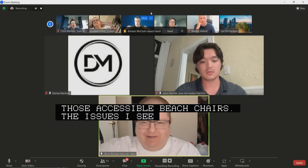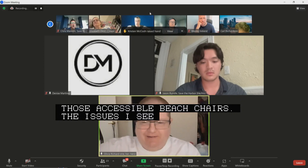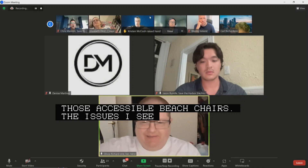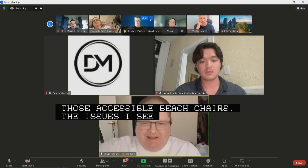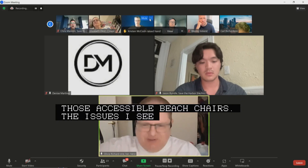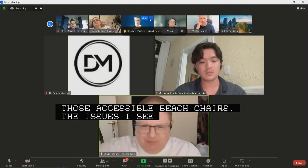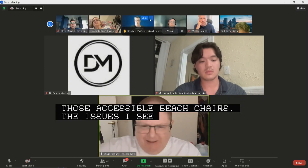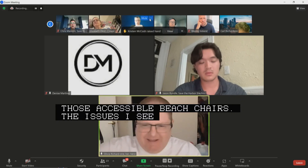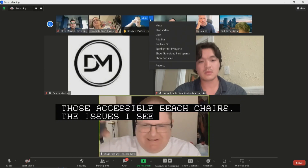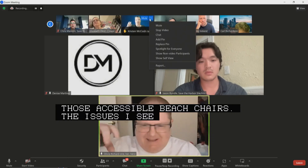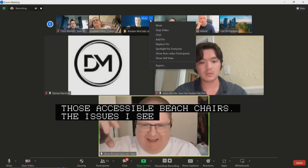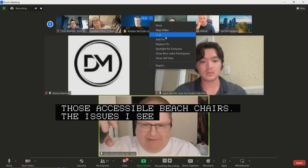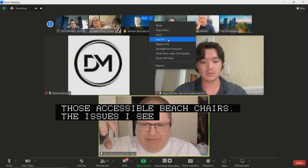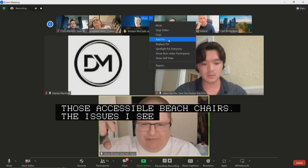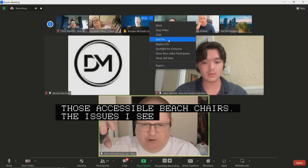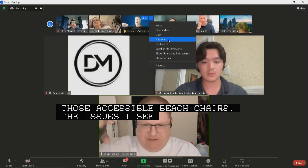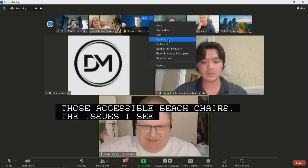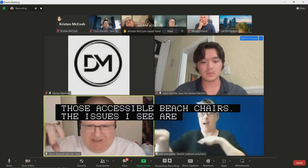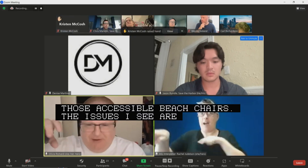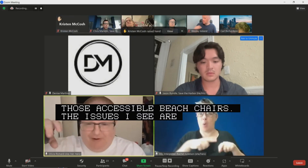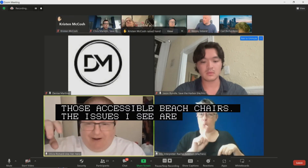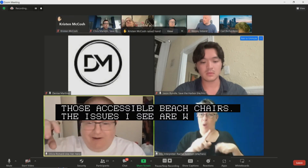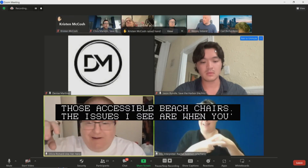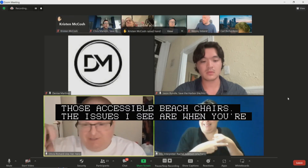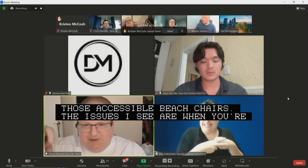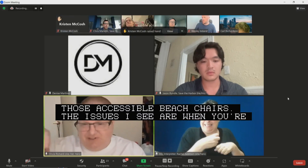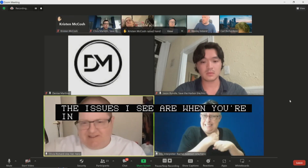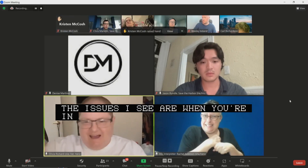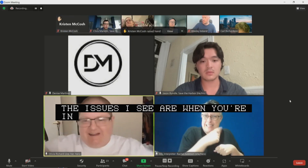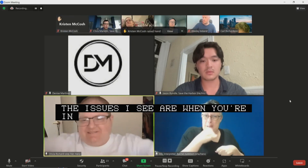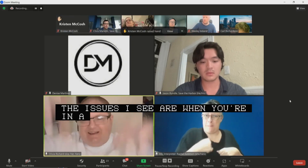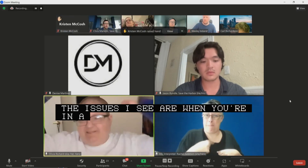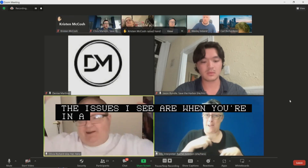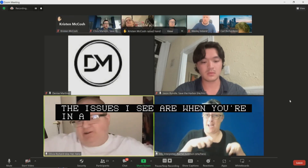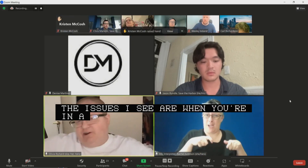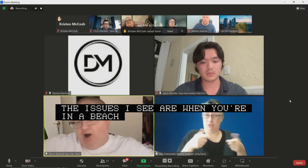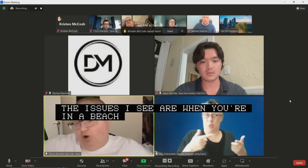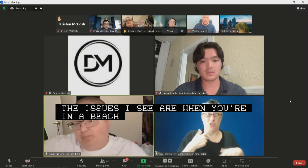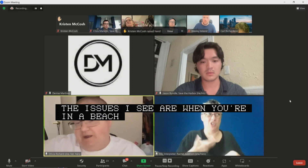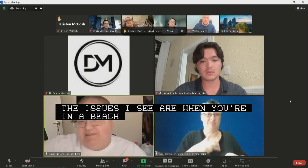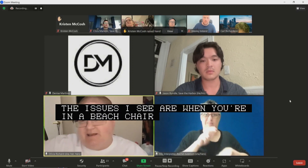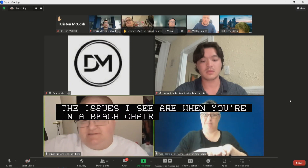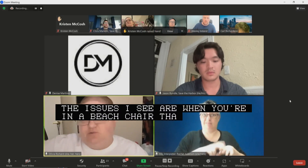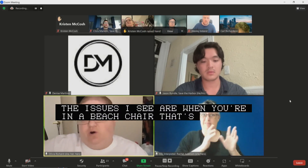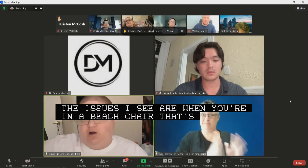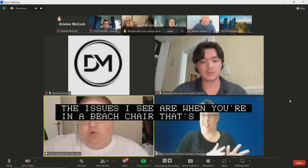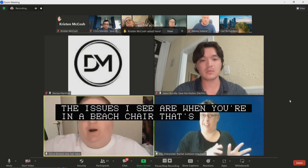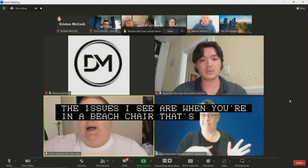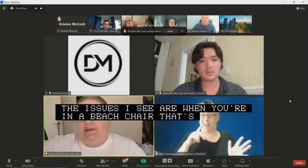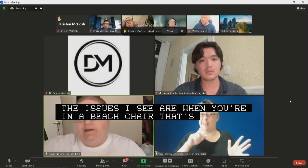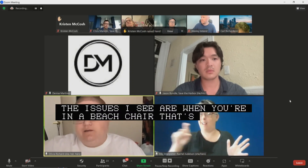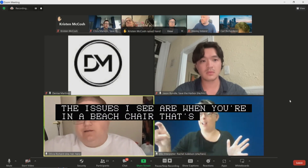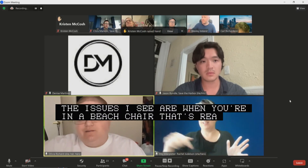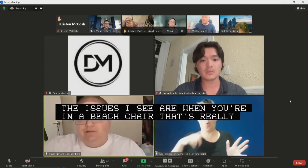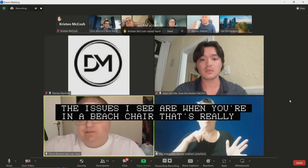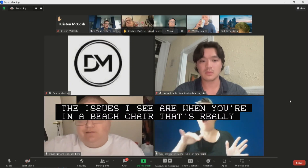chair that's really safe or secure. So it's just kind of sitting there and you're hoping it doesn't walk